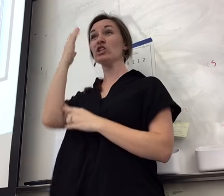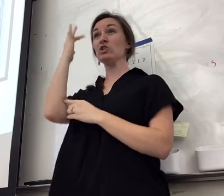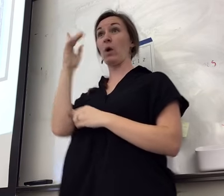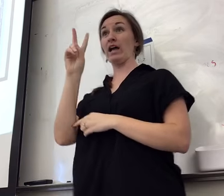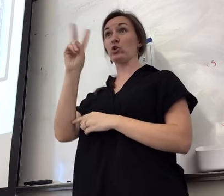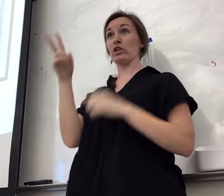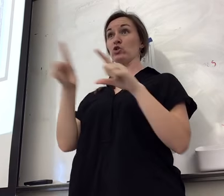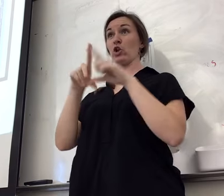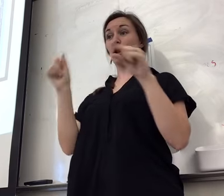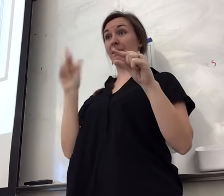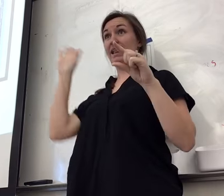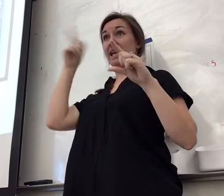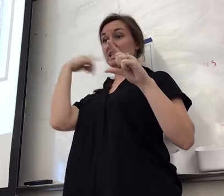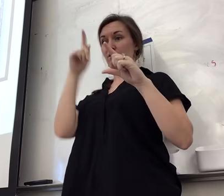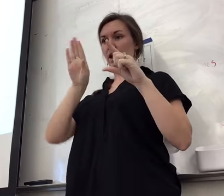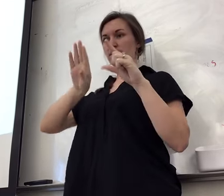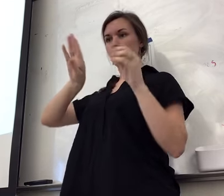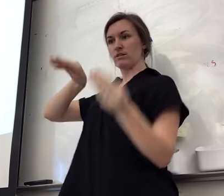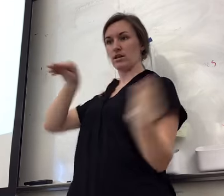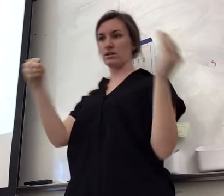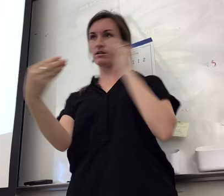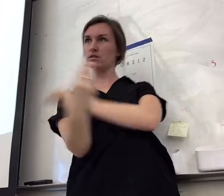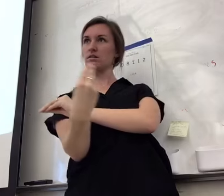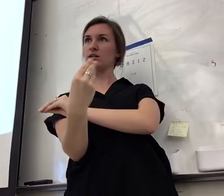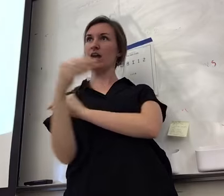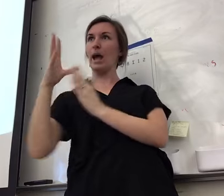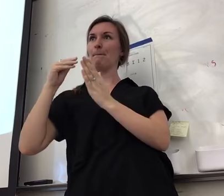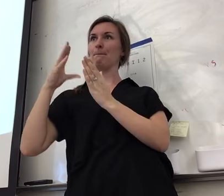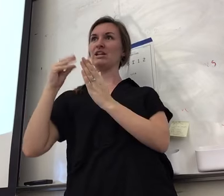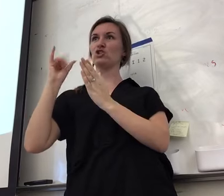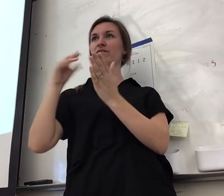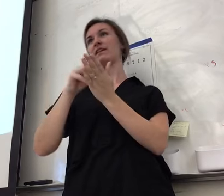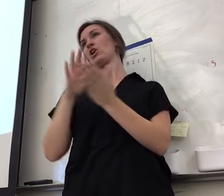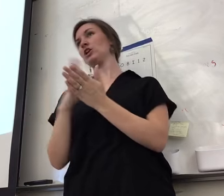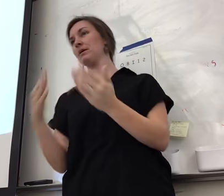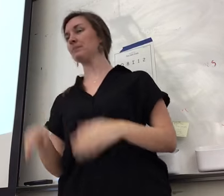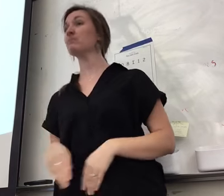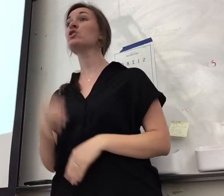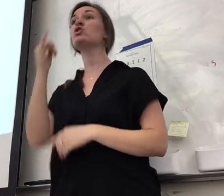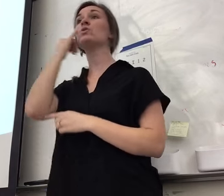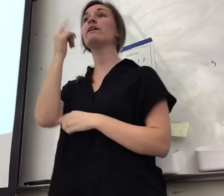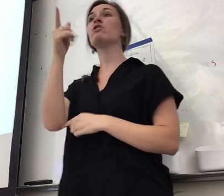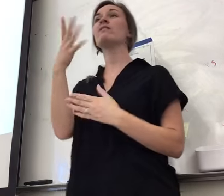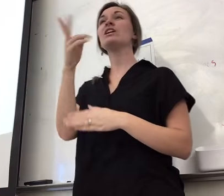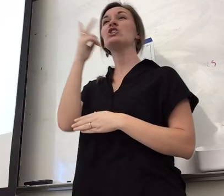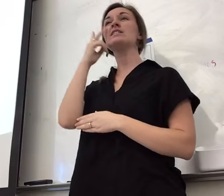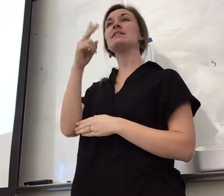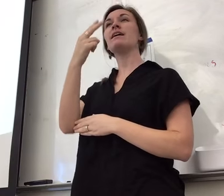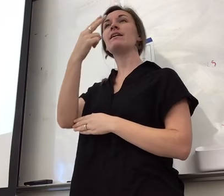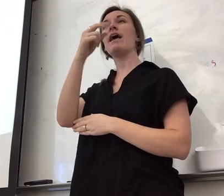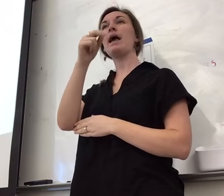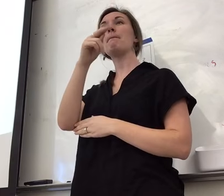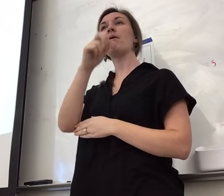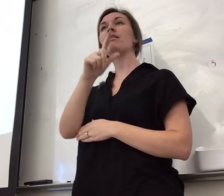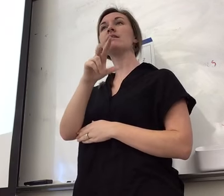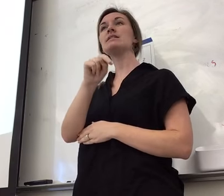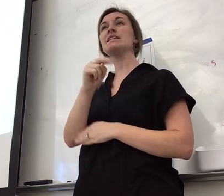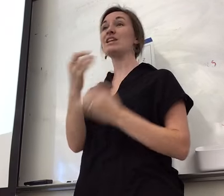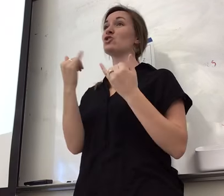signed in honor of Thomas Jefferson. Now, if you've ever seen Hamilton, you're going to realize that today we're going to relate a lot of things to